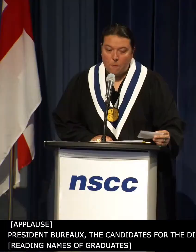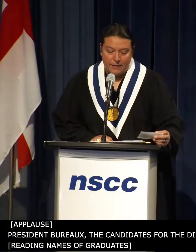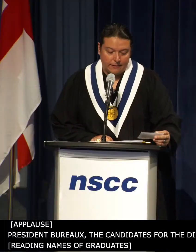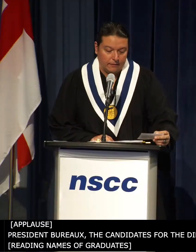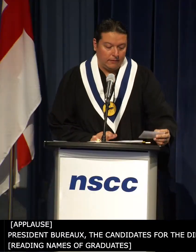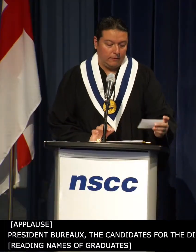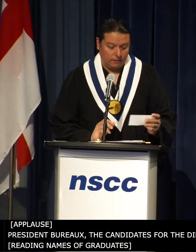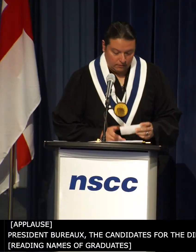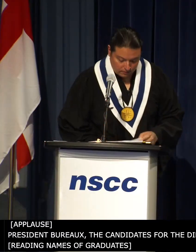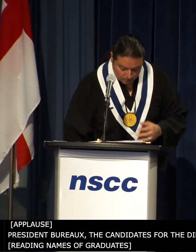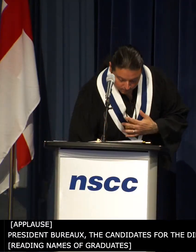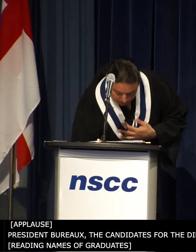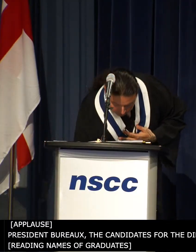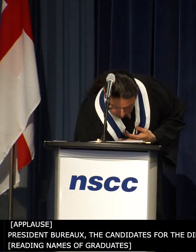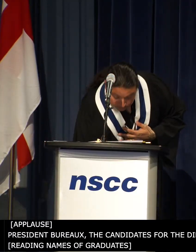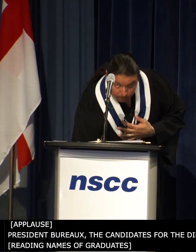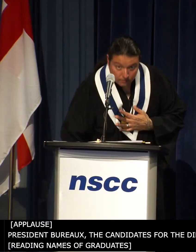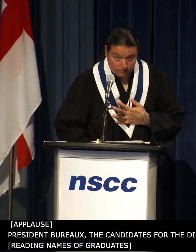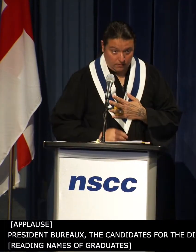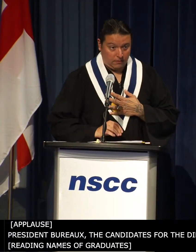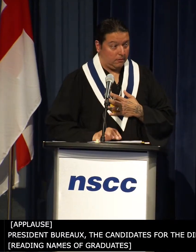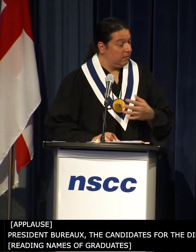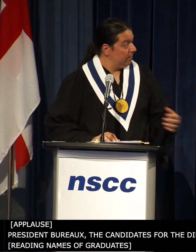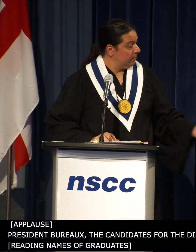Christopher Colpitz.